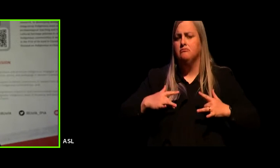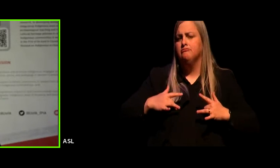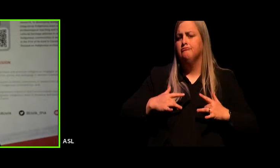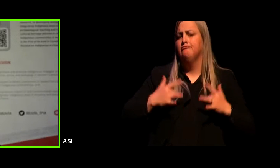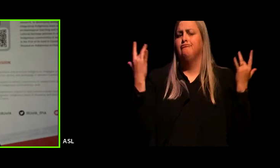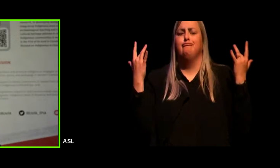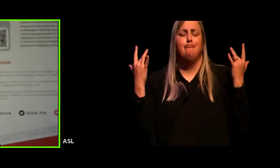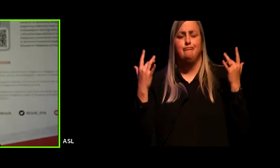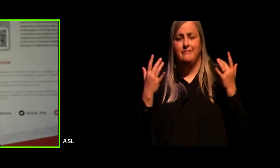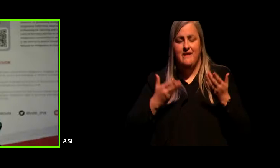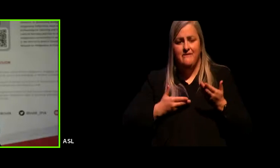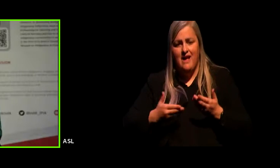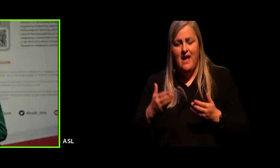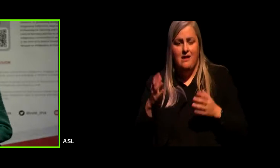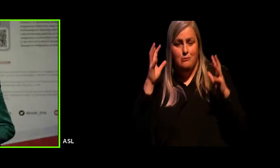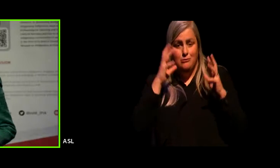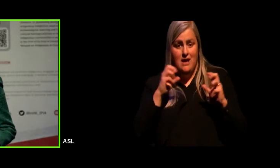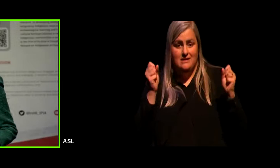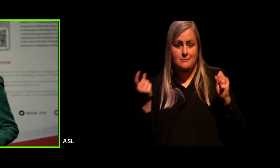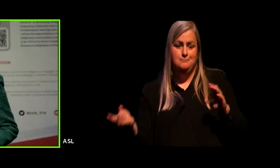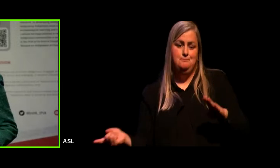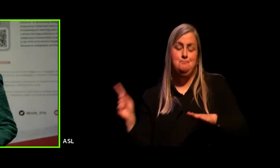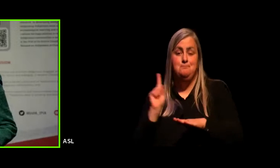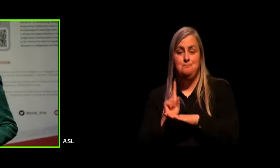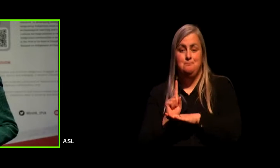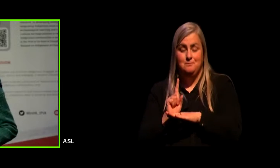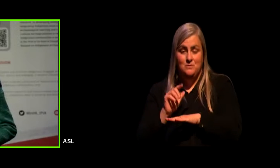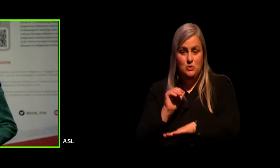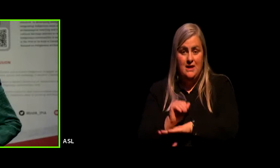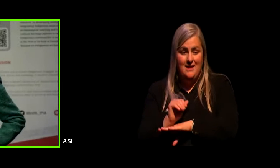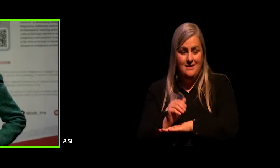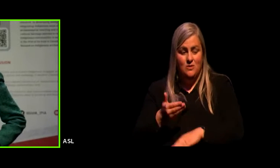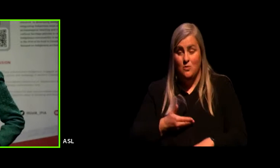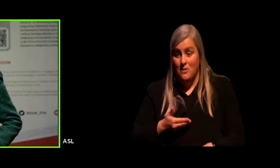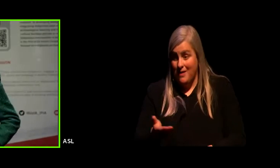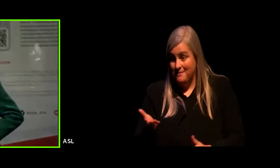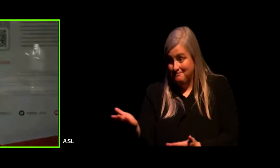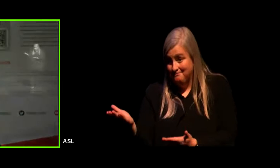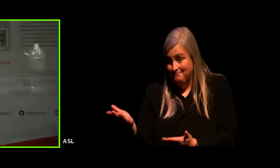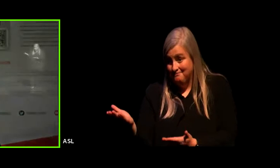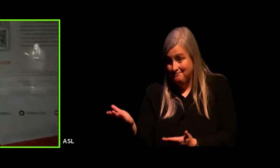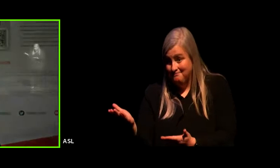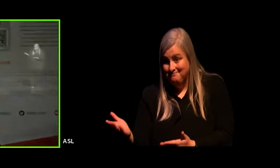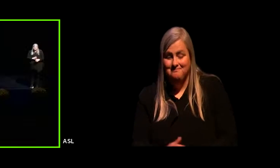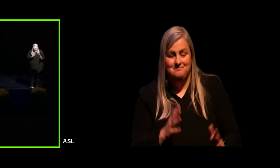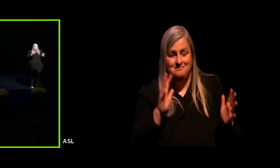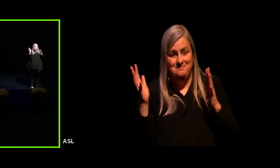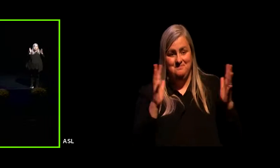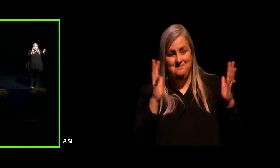President Flanagan to the stage to say a few words this evening. Welcome, President Flanagan.